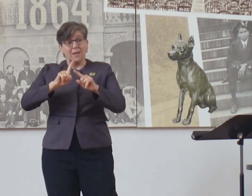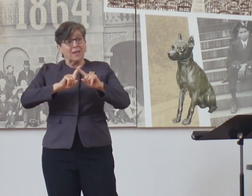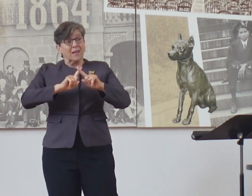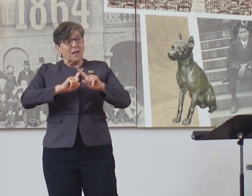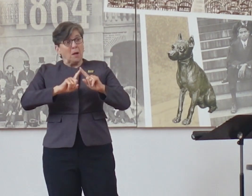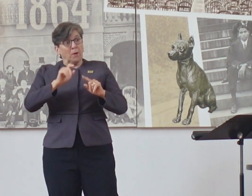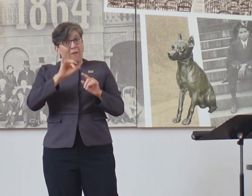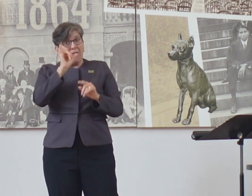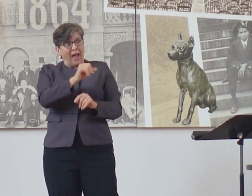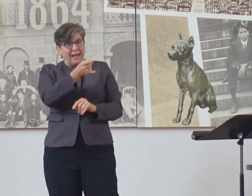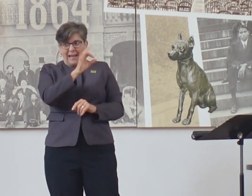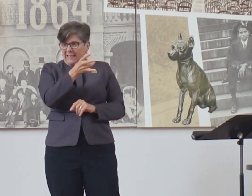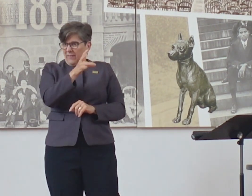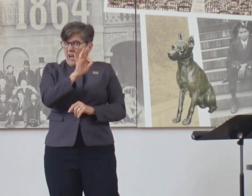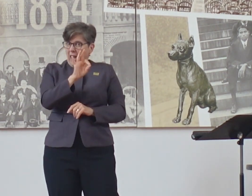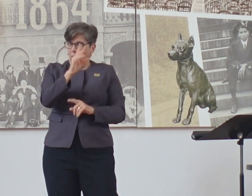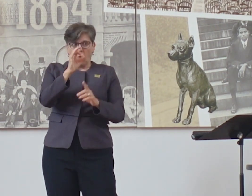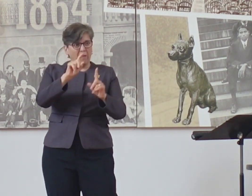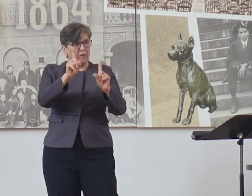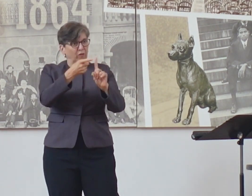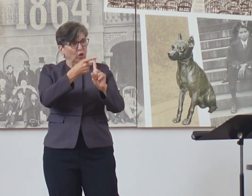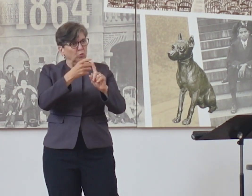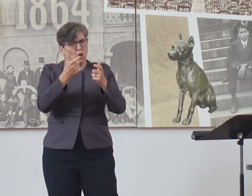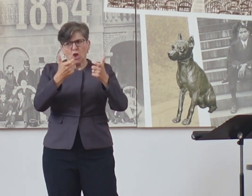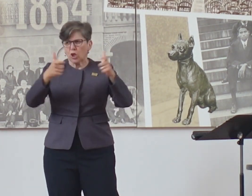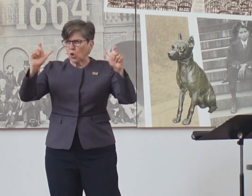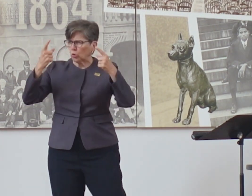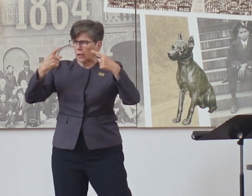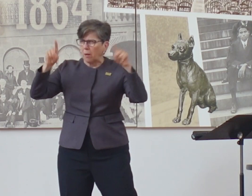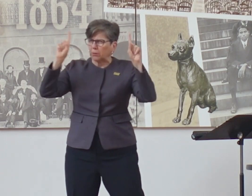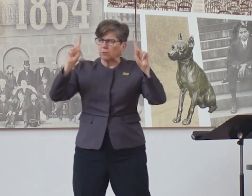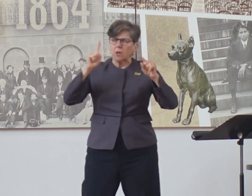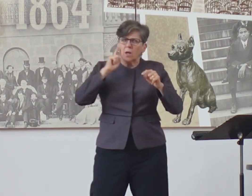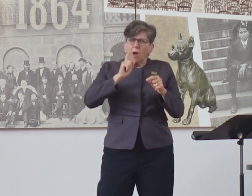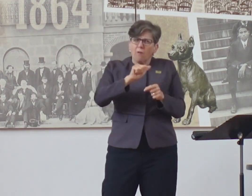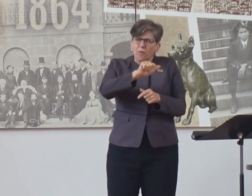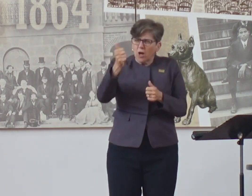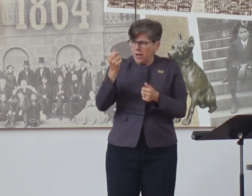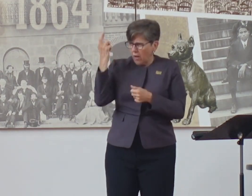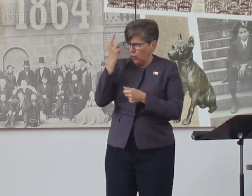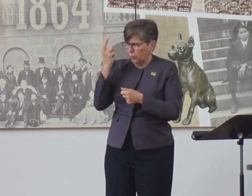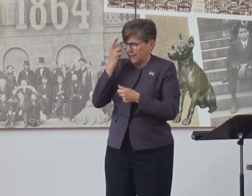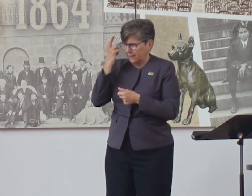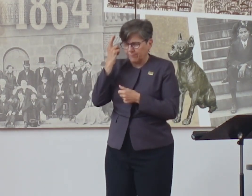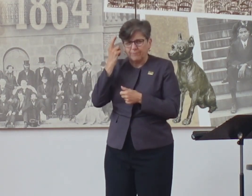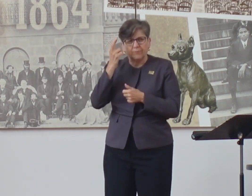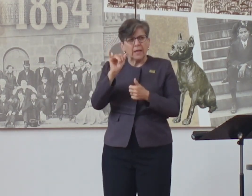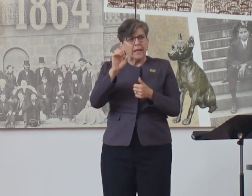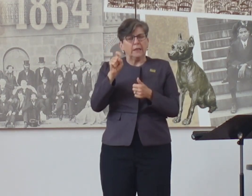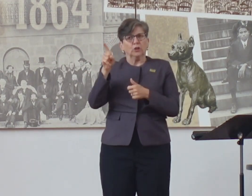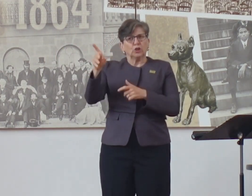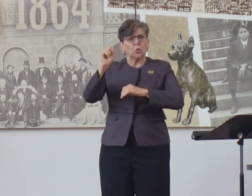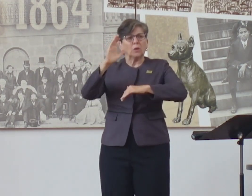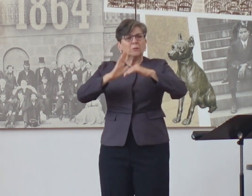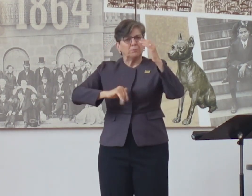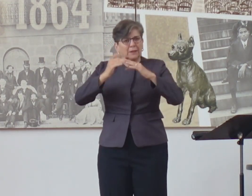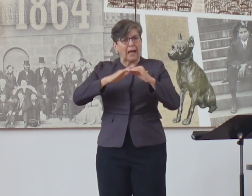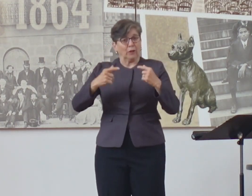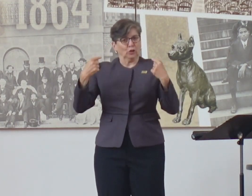get PhDs who were deaf after that. But that event, given the time, was a major accomplishment for a number of reasons. One